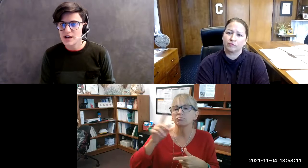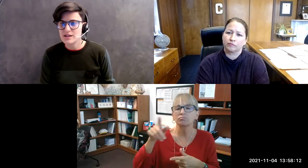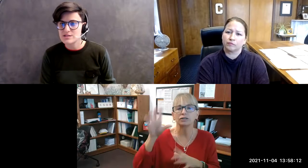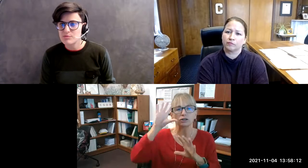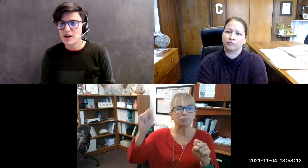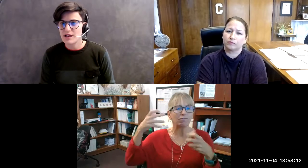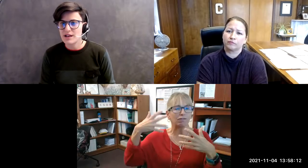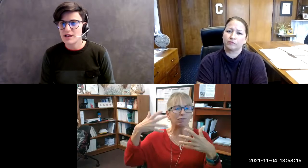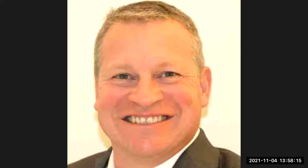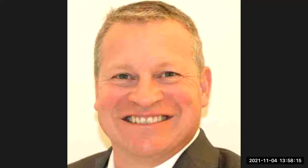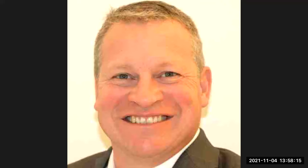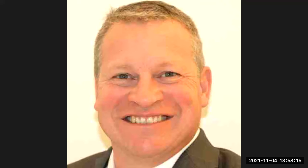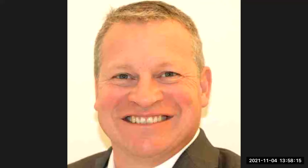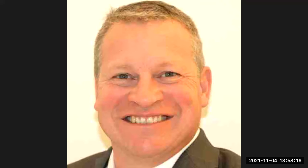to spread.